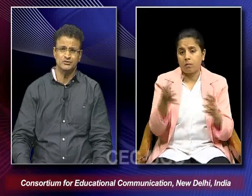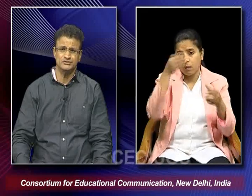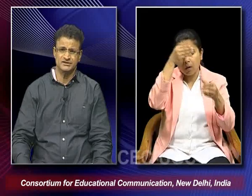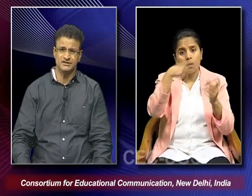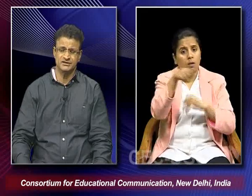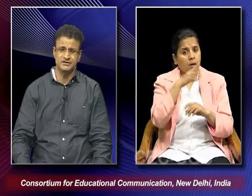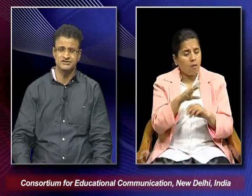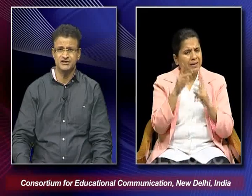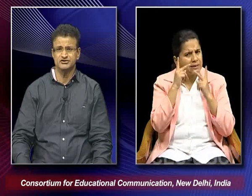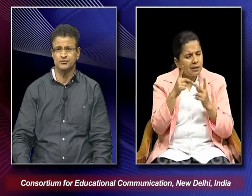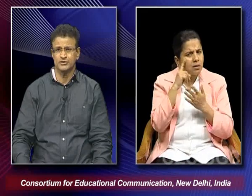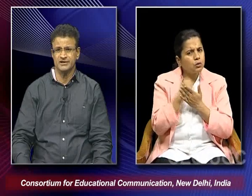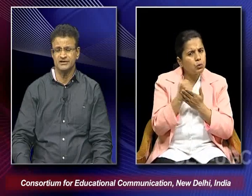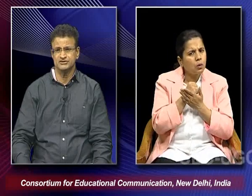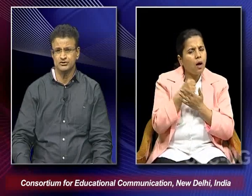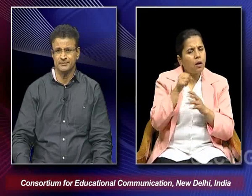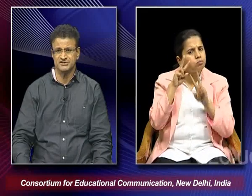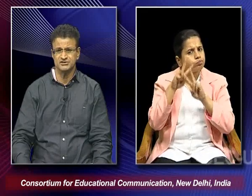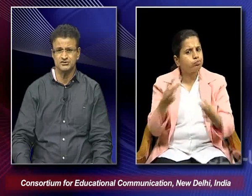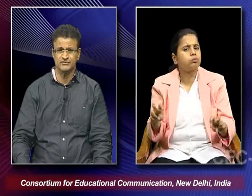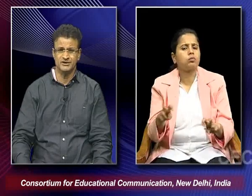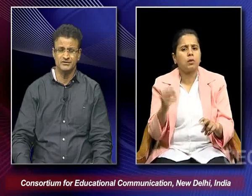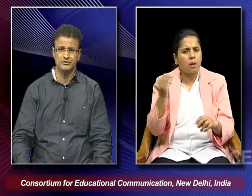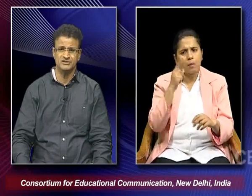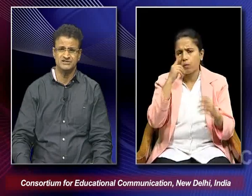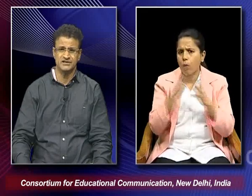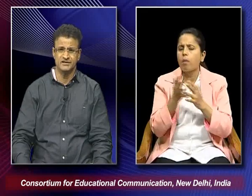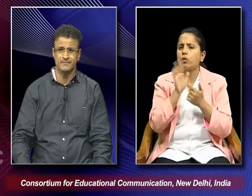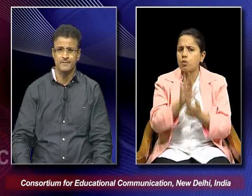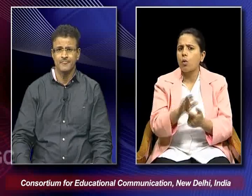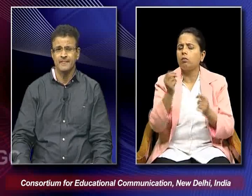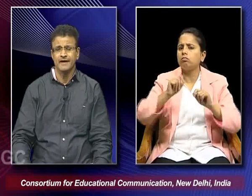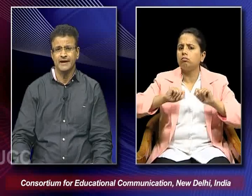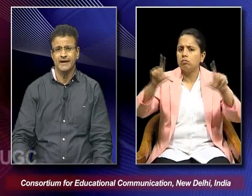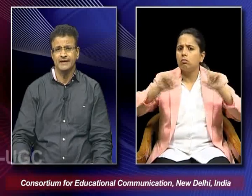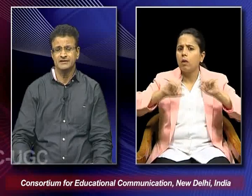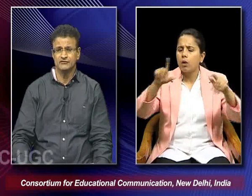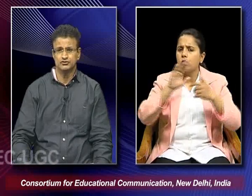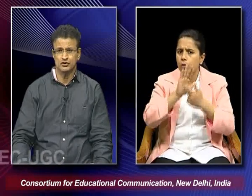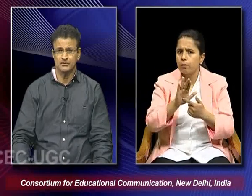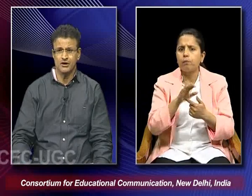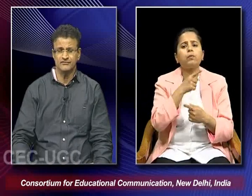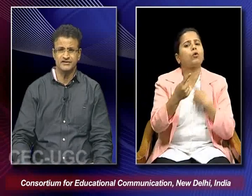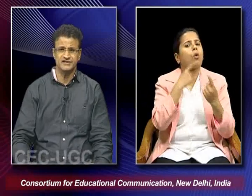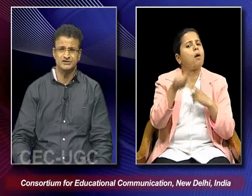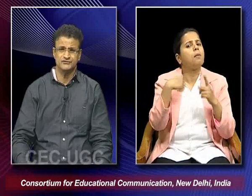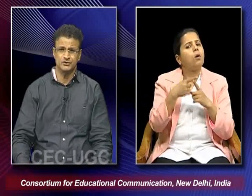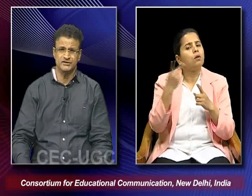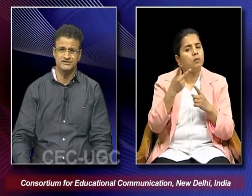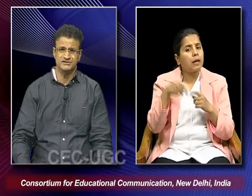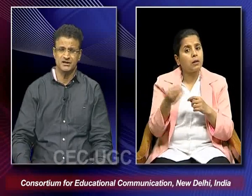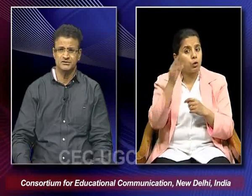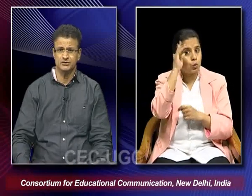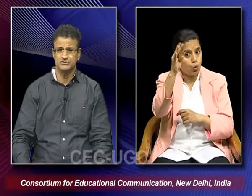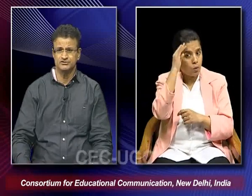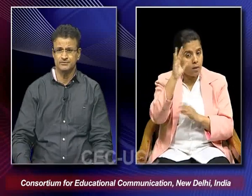tried to see these kinds of portrayals or depictions of women on the screen, and they've also talked about various kinds of theories,